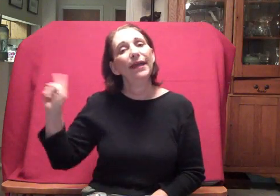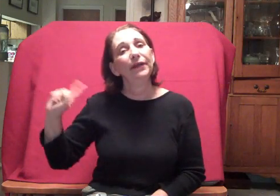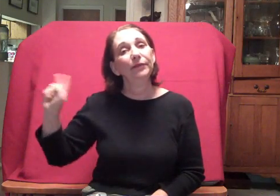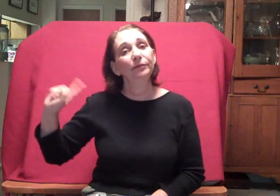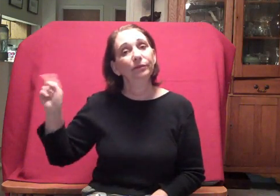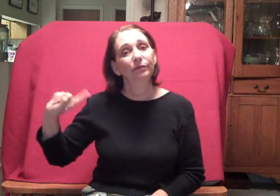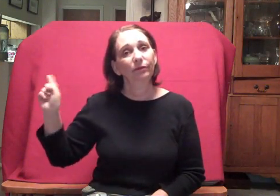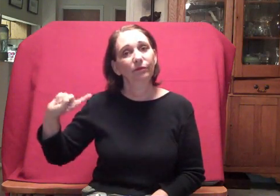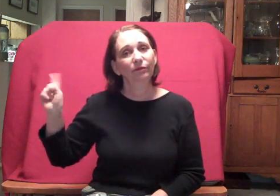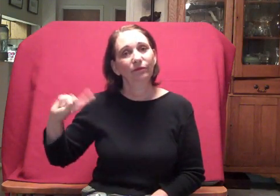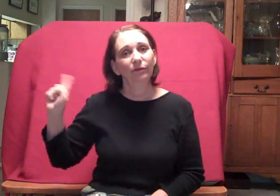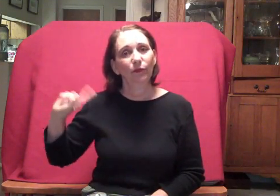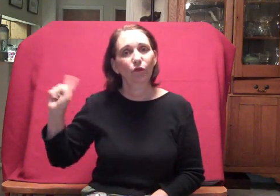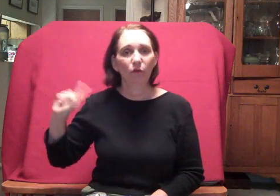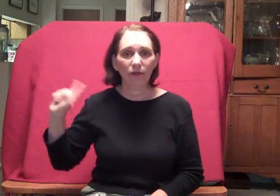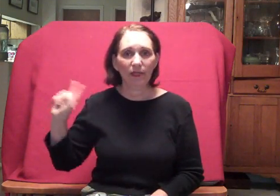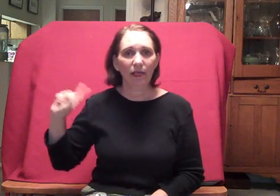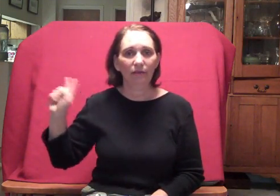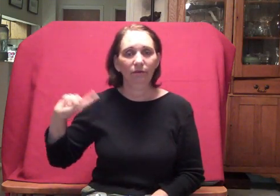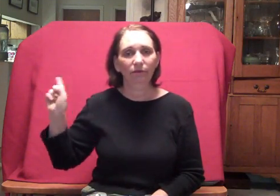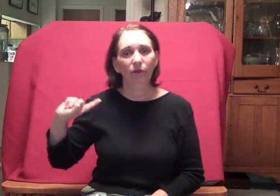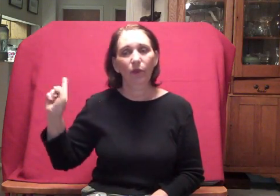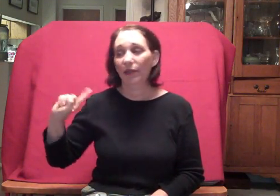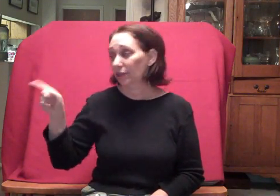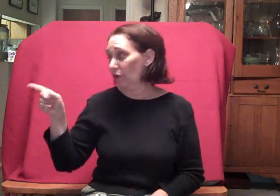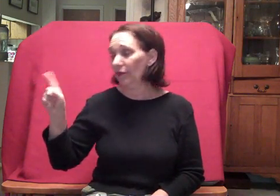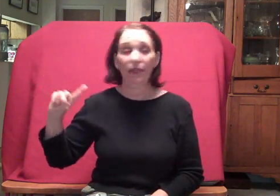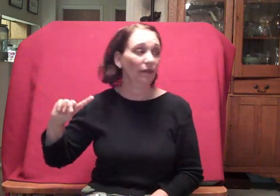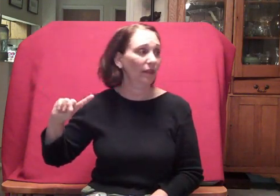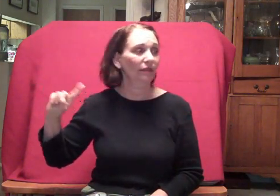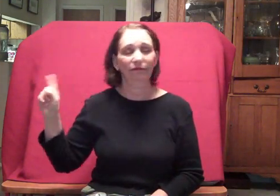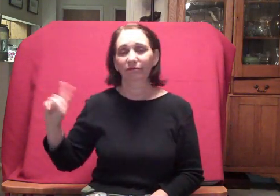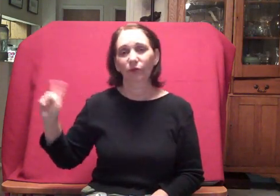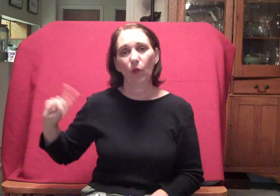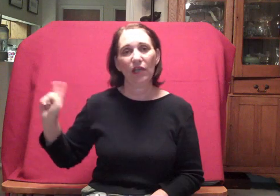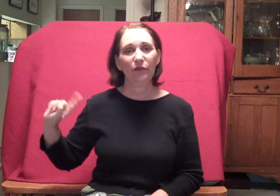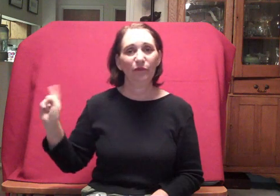Where? The formal sign. Where? Is it over there or there? Where?